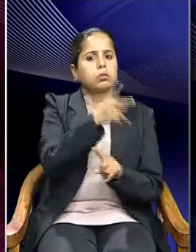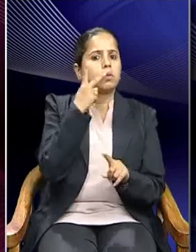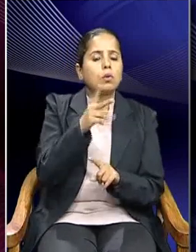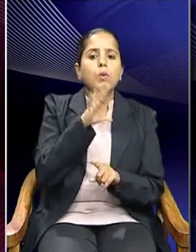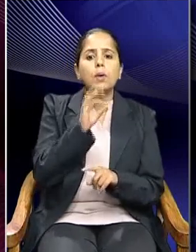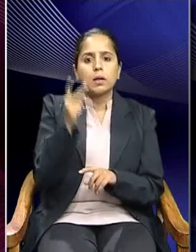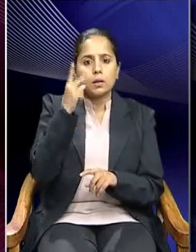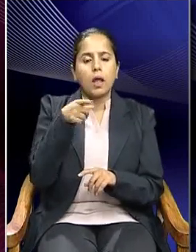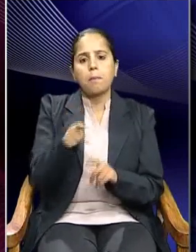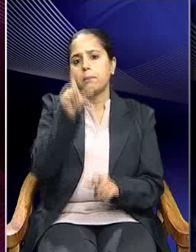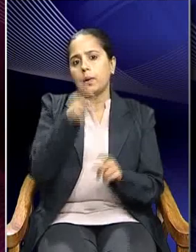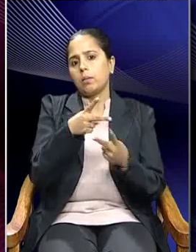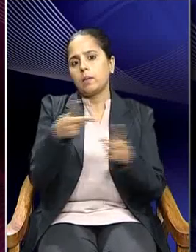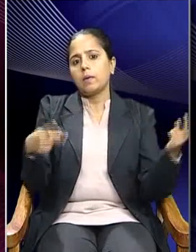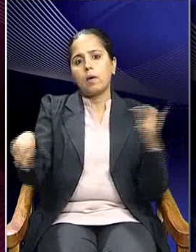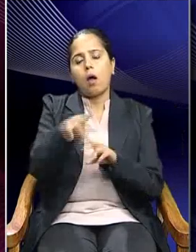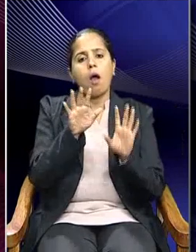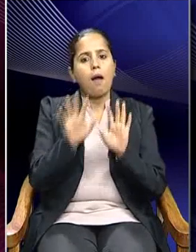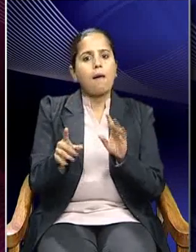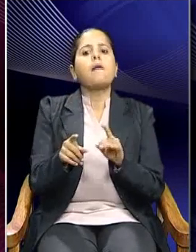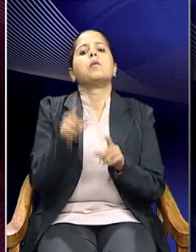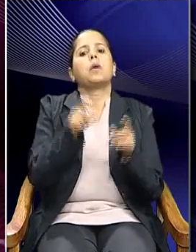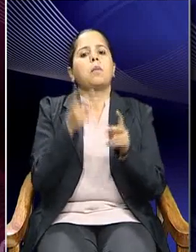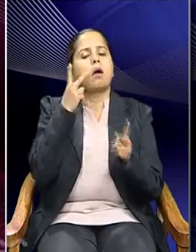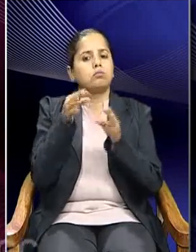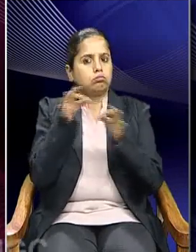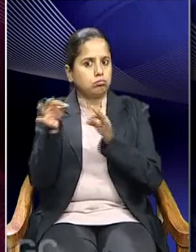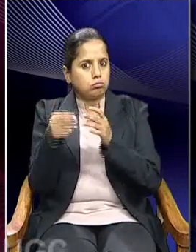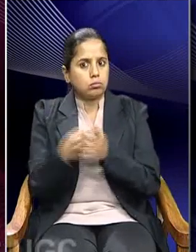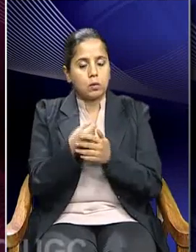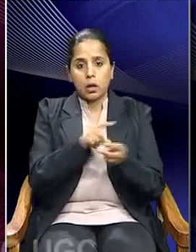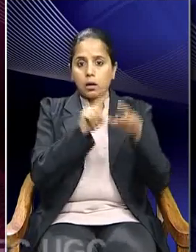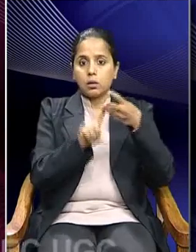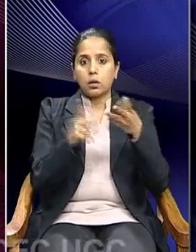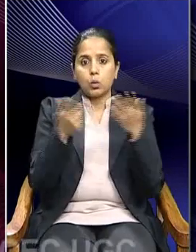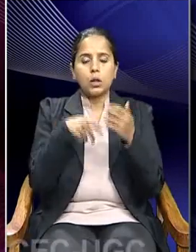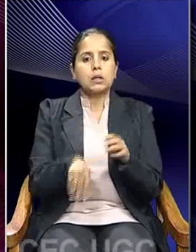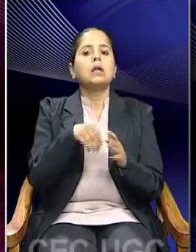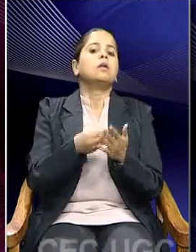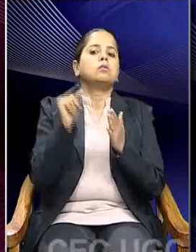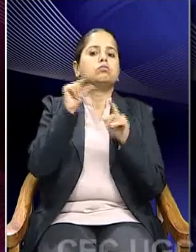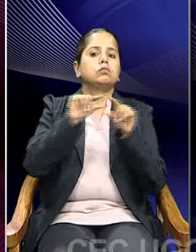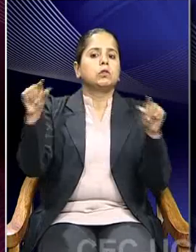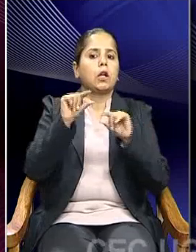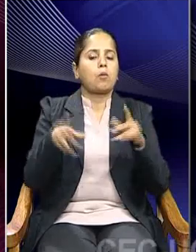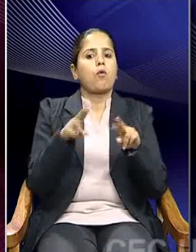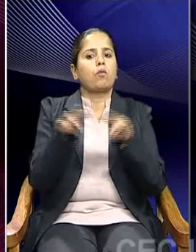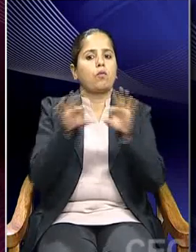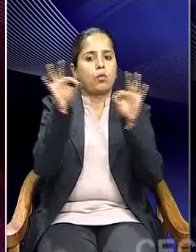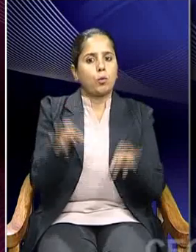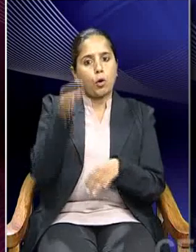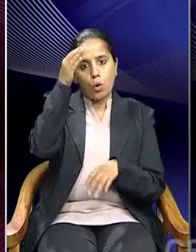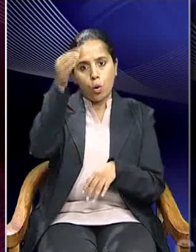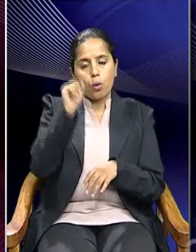the population differently. The third is statements and formats. The concepts of a